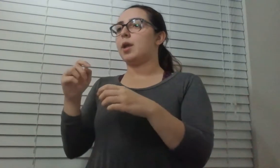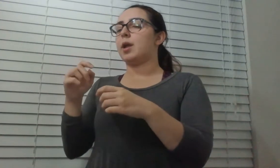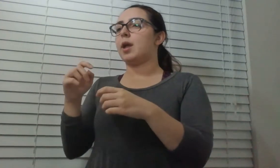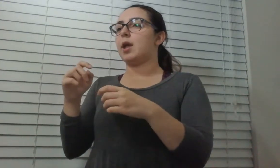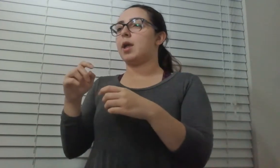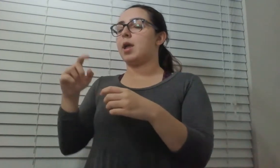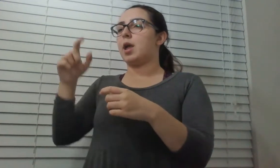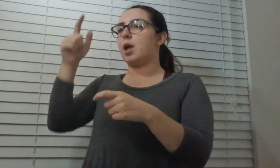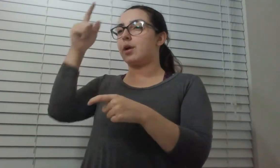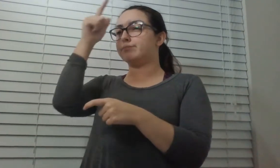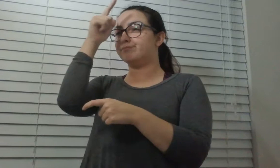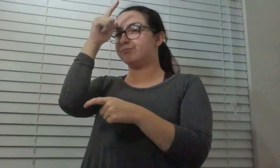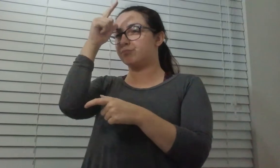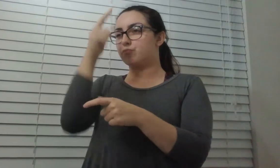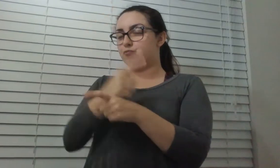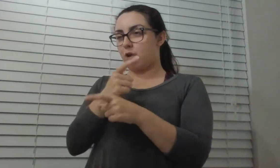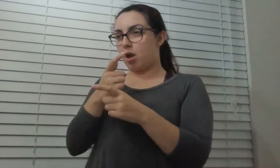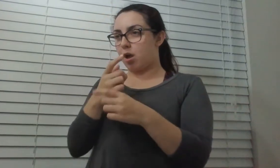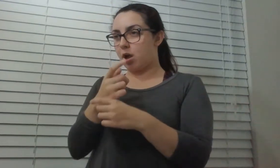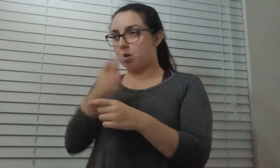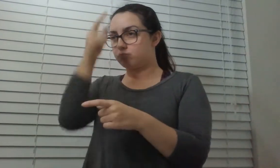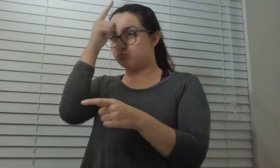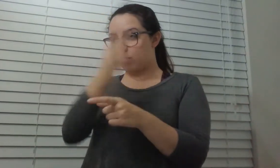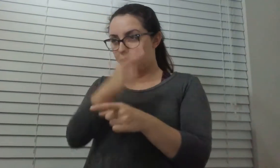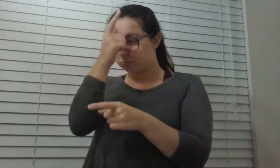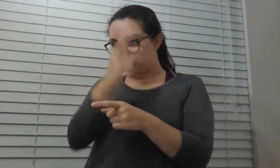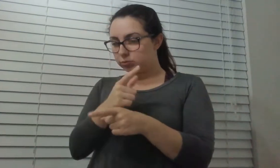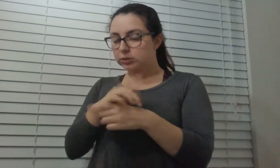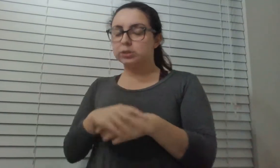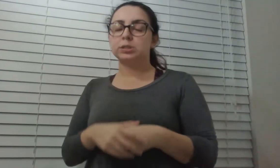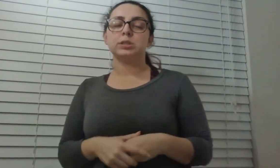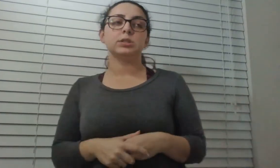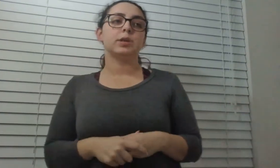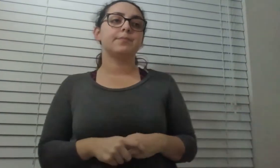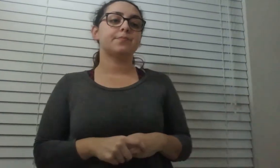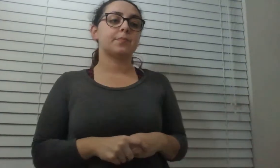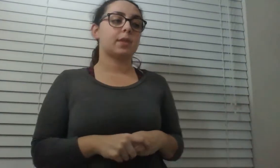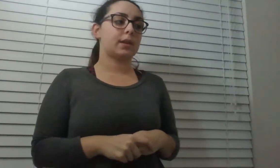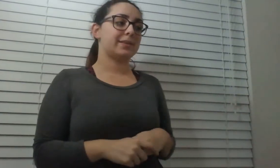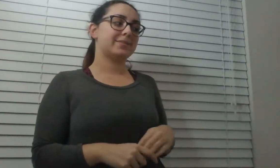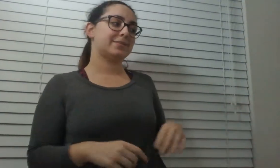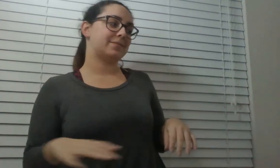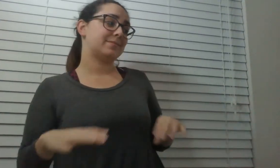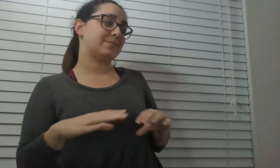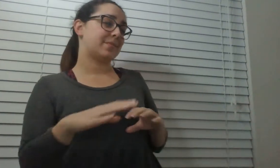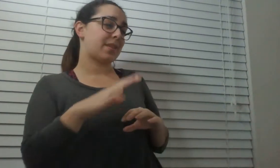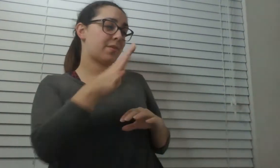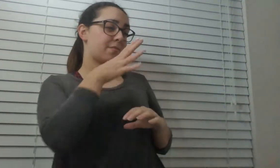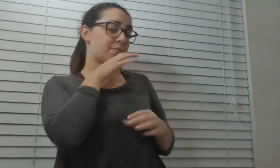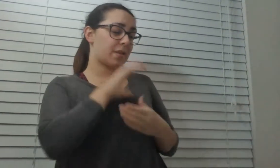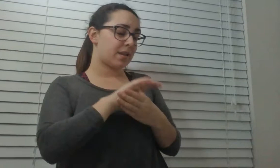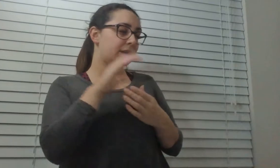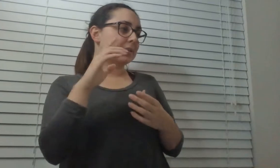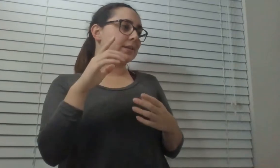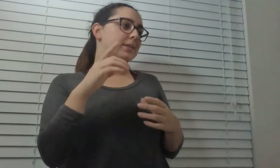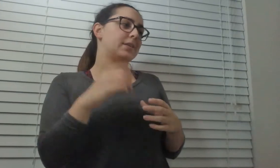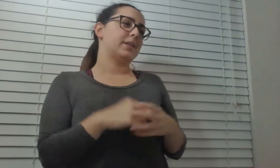Very cool, very interesting. Happy to see it. Like when you're standing next to the fabric that lifted into the sky for the first time